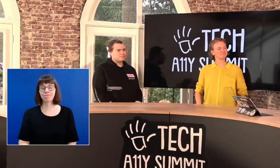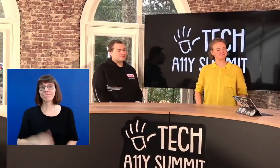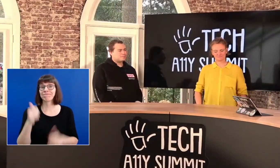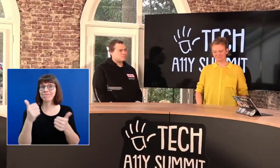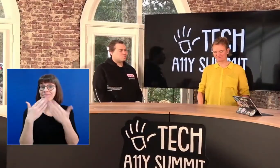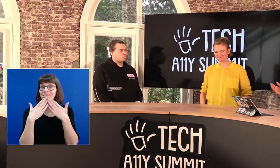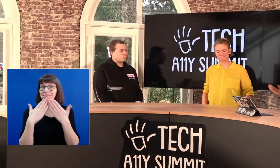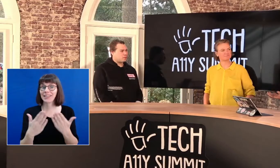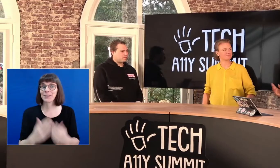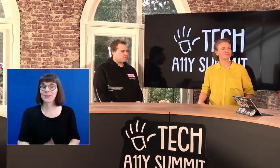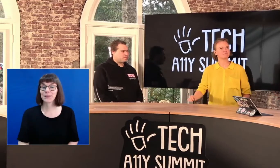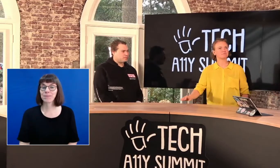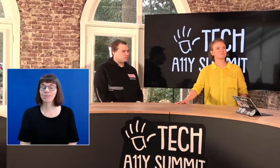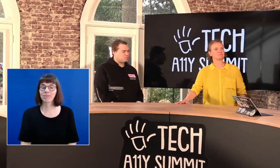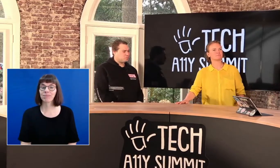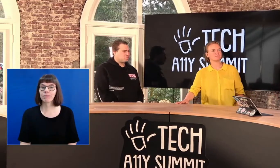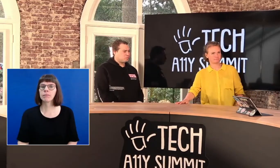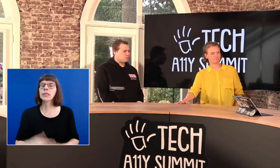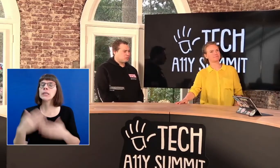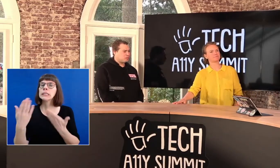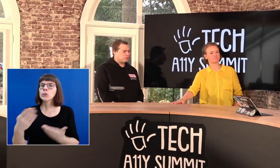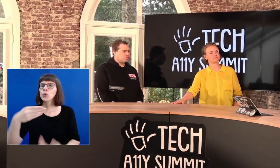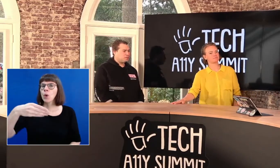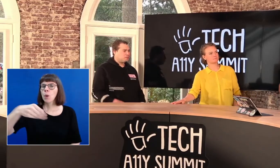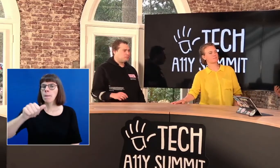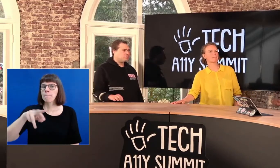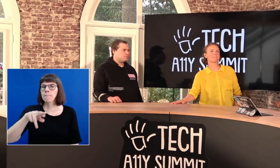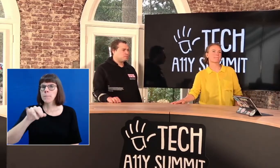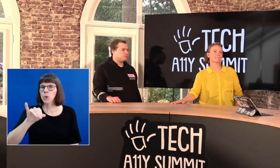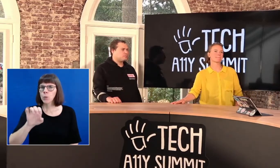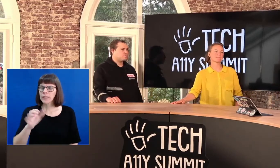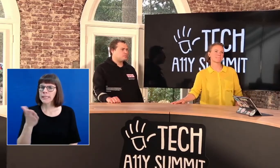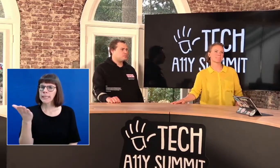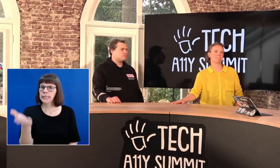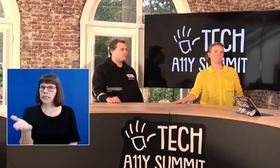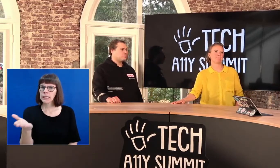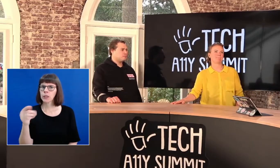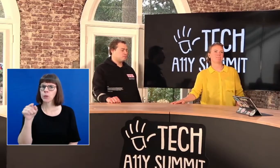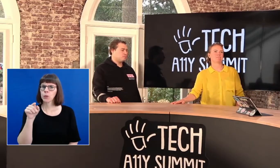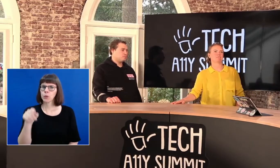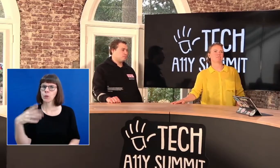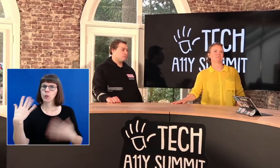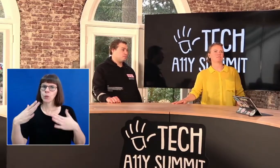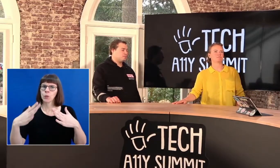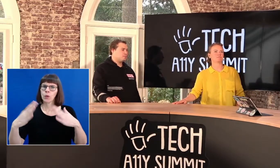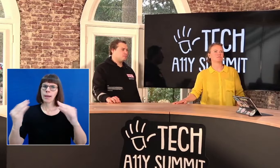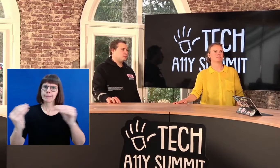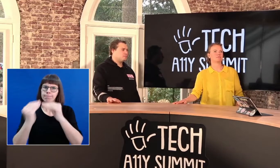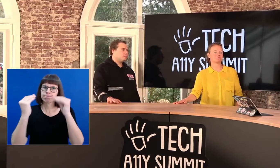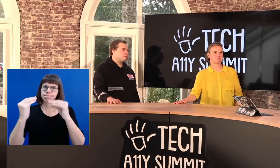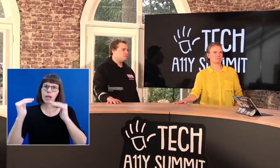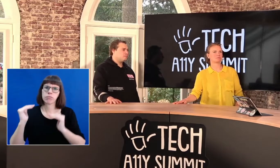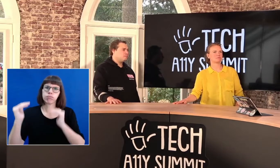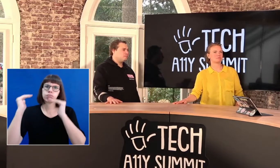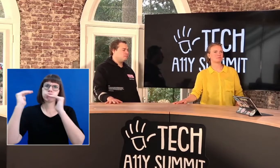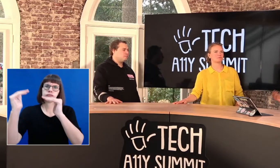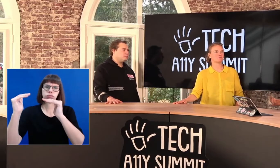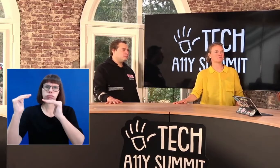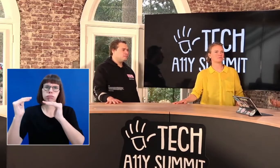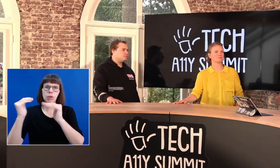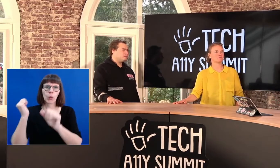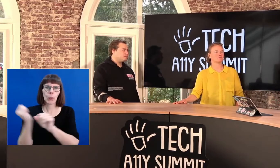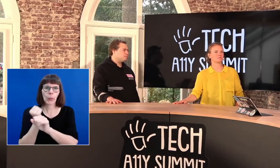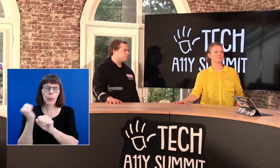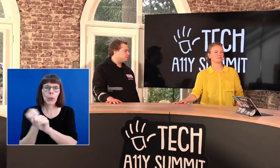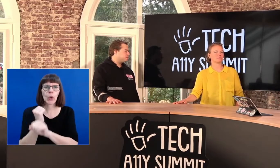So, Marie, you're a highly educated professional, and it